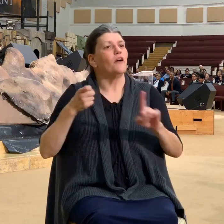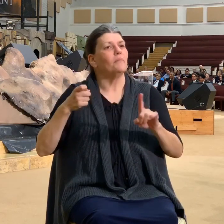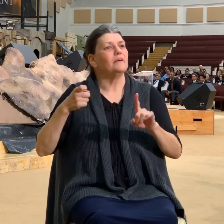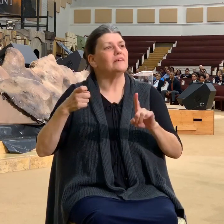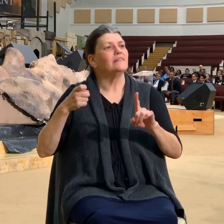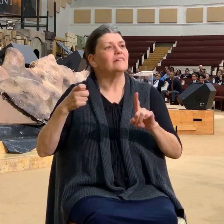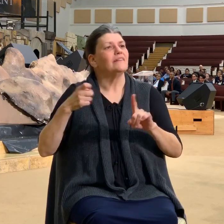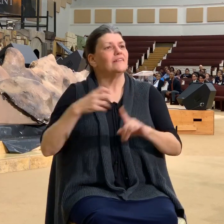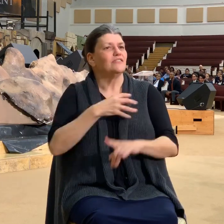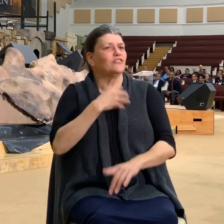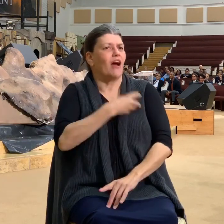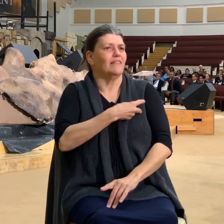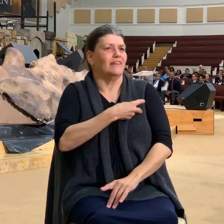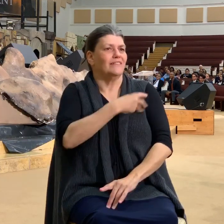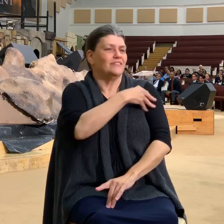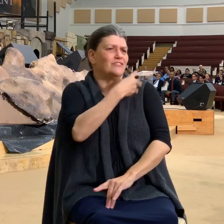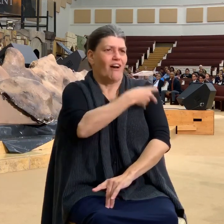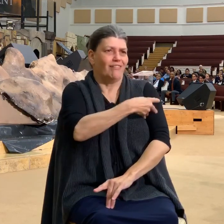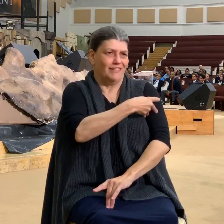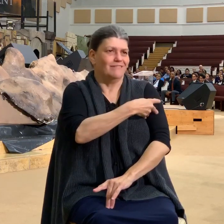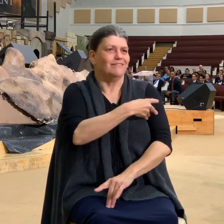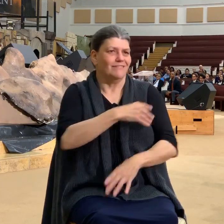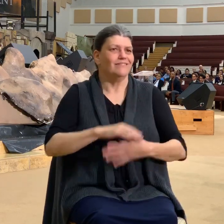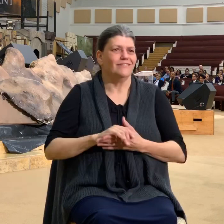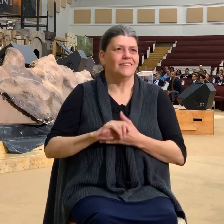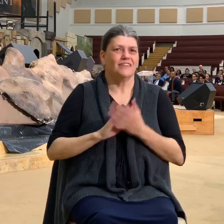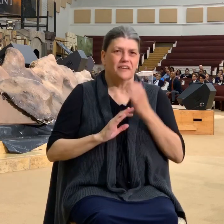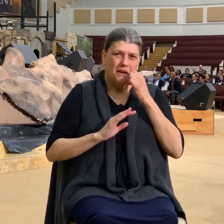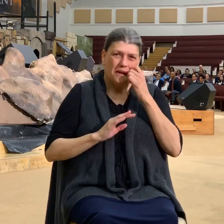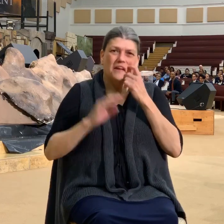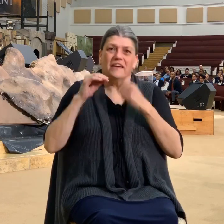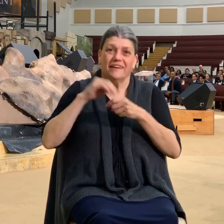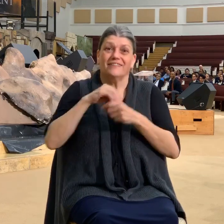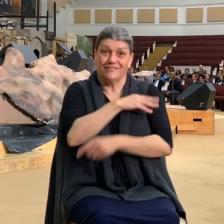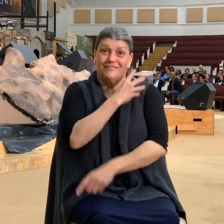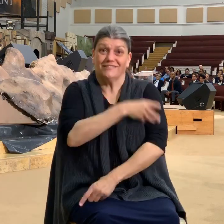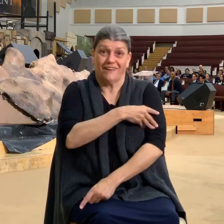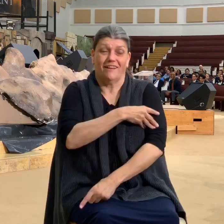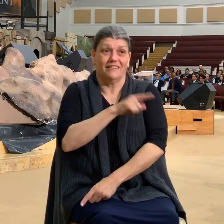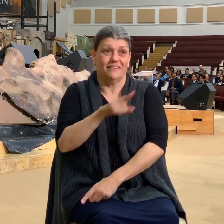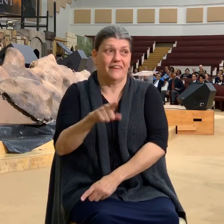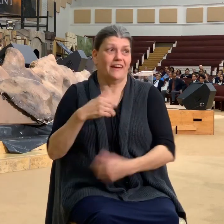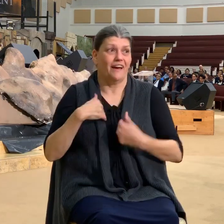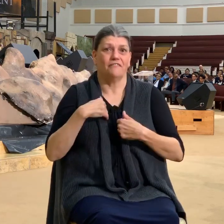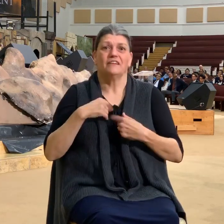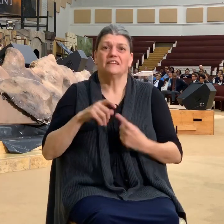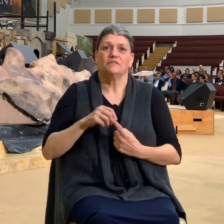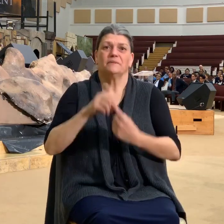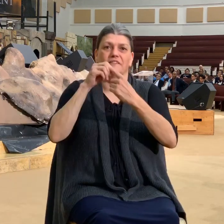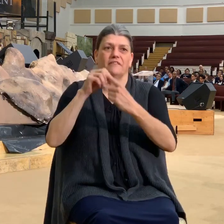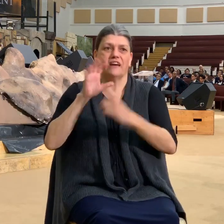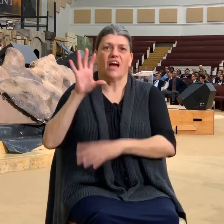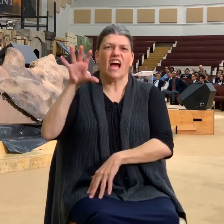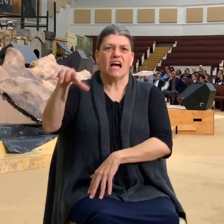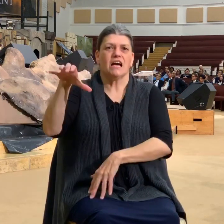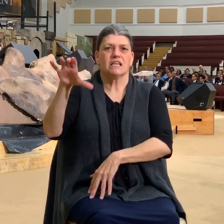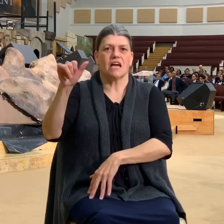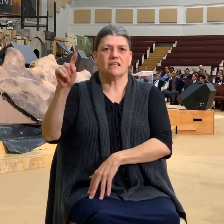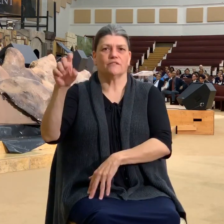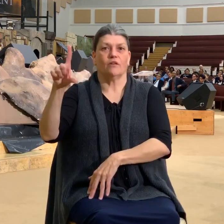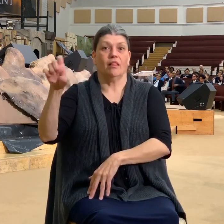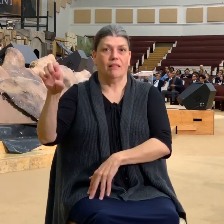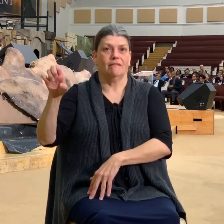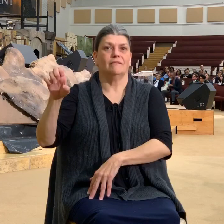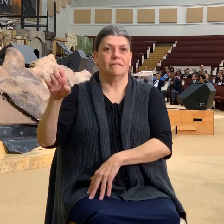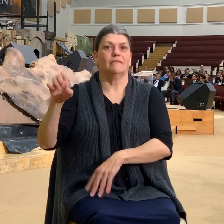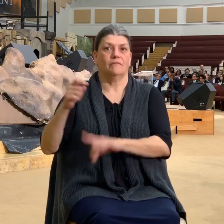this is the Davidson family tartan. And in Scotland, there's the Tullock Castle that our family's from. So I wore it